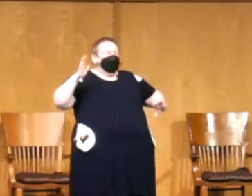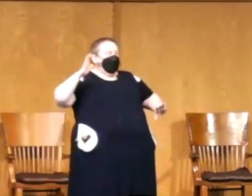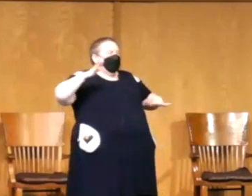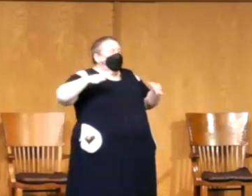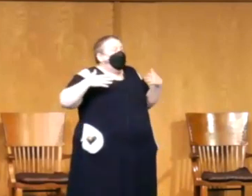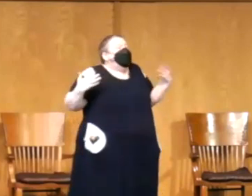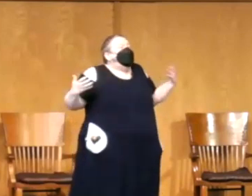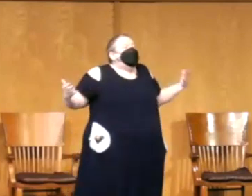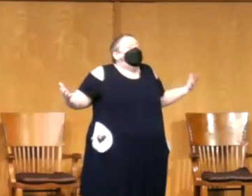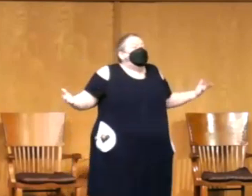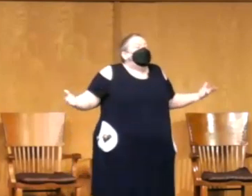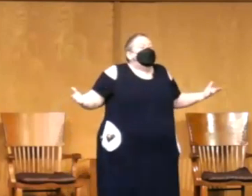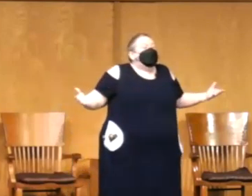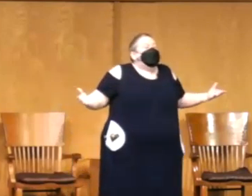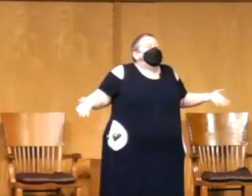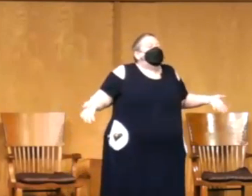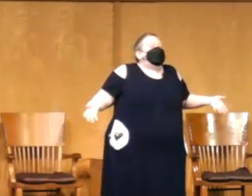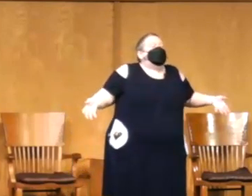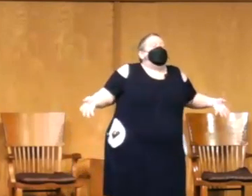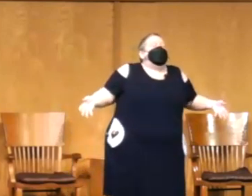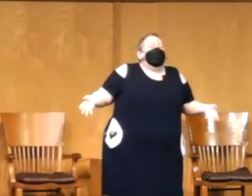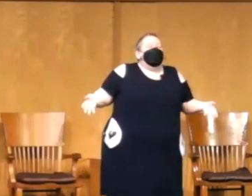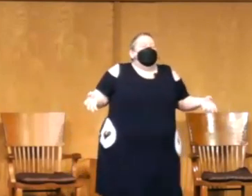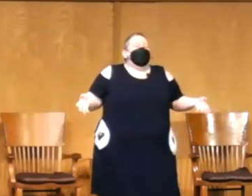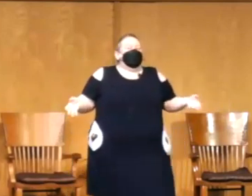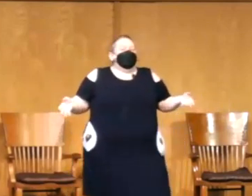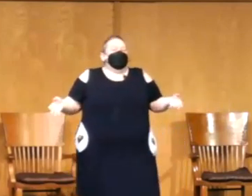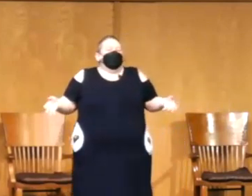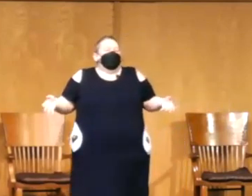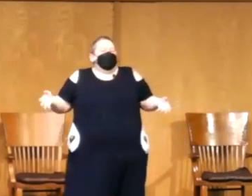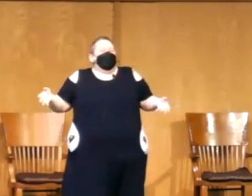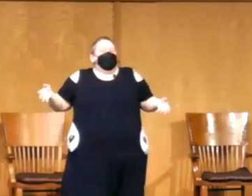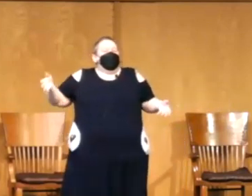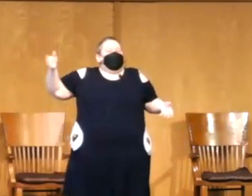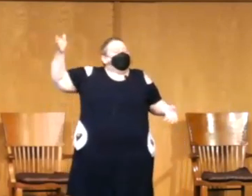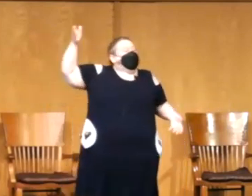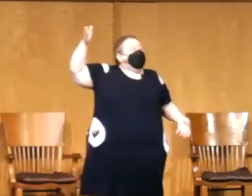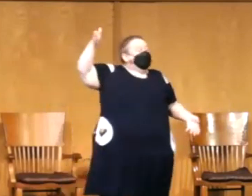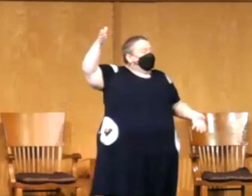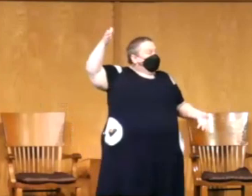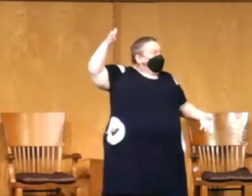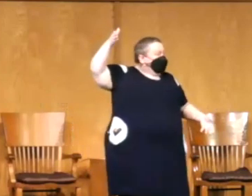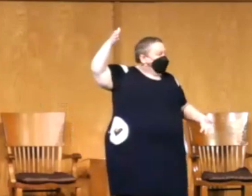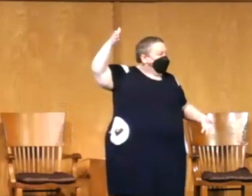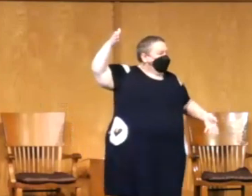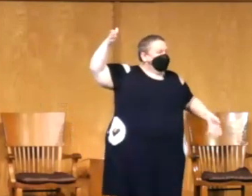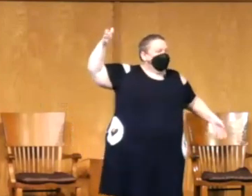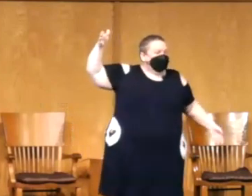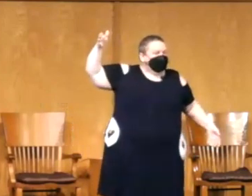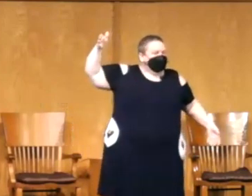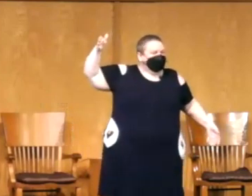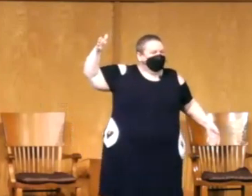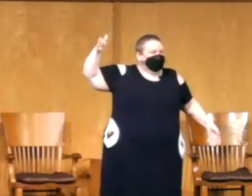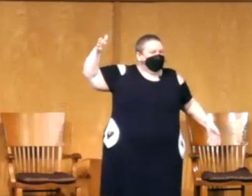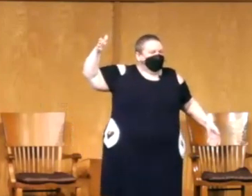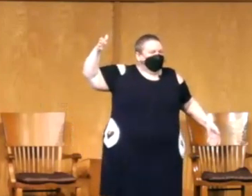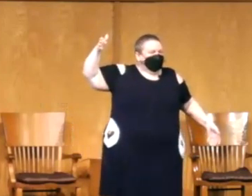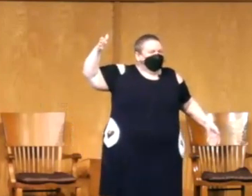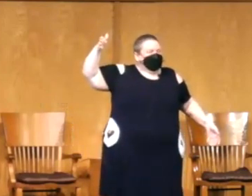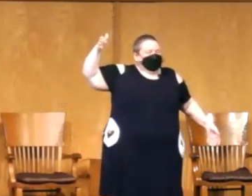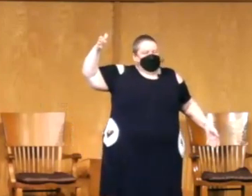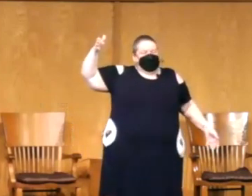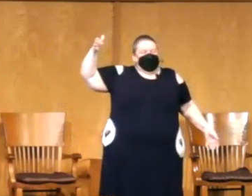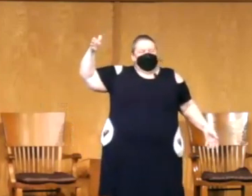There are sometimes we open ourselves up to mystery and we discover it together.